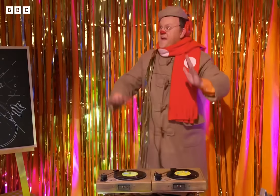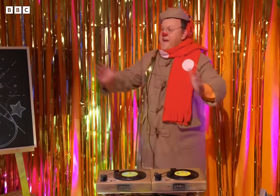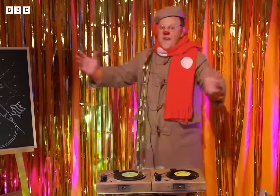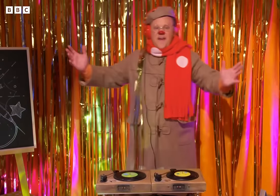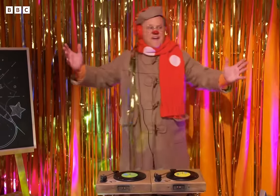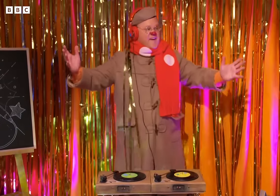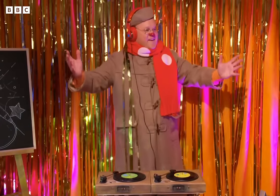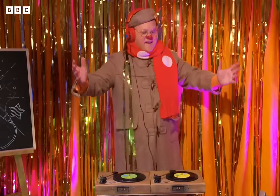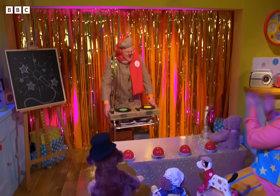Bravo!